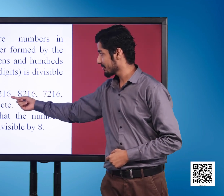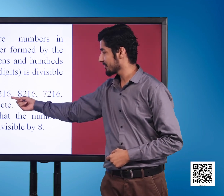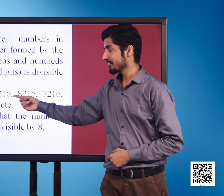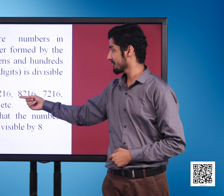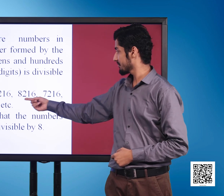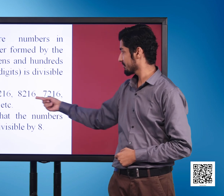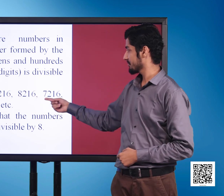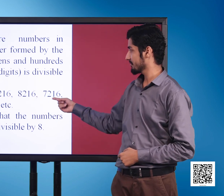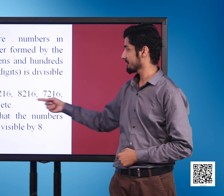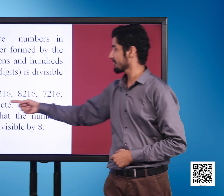For example,